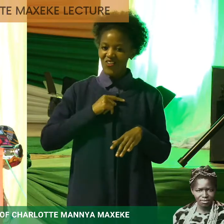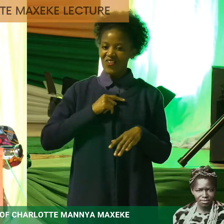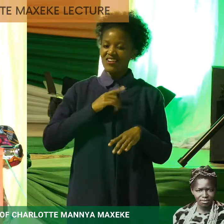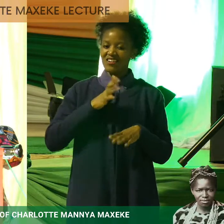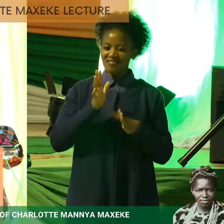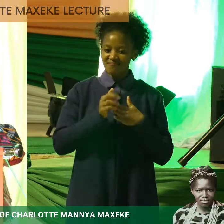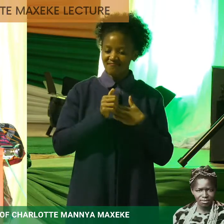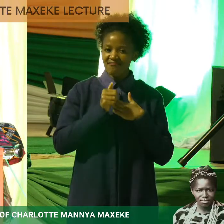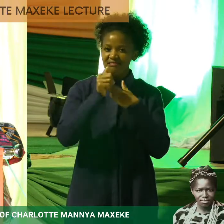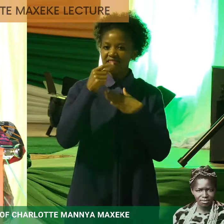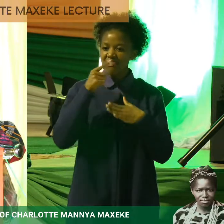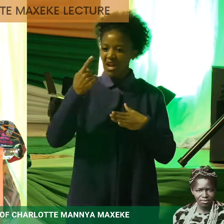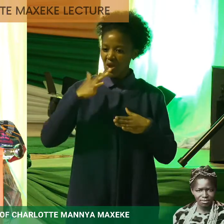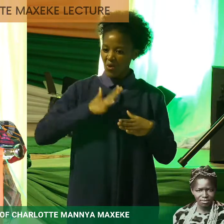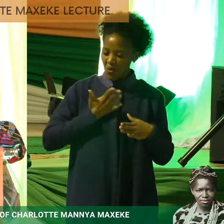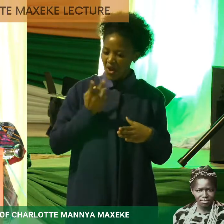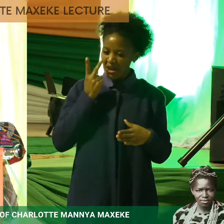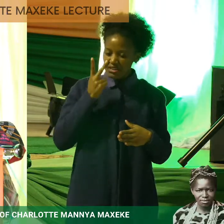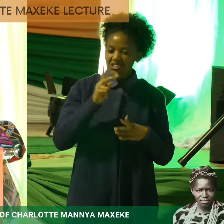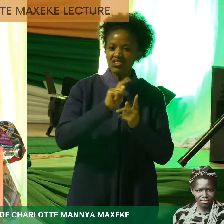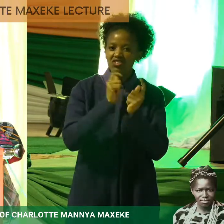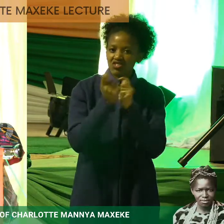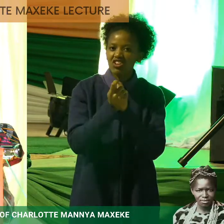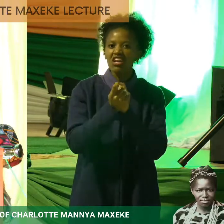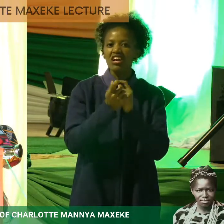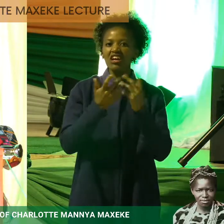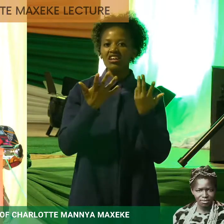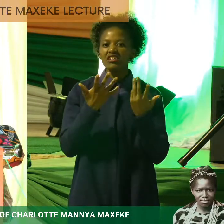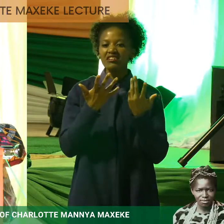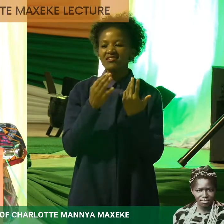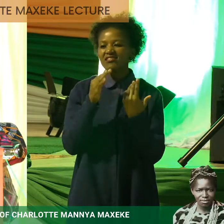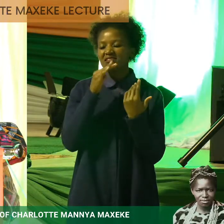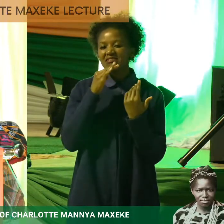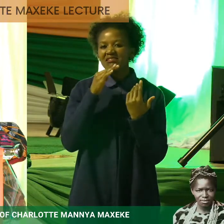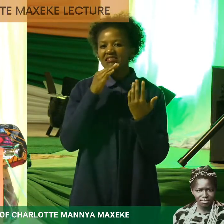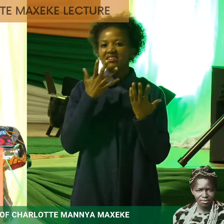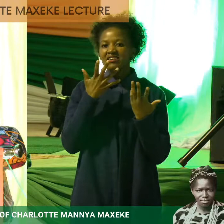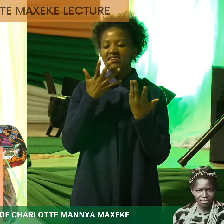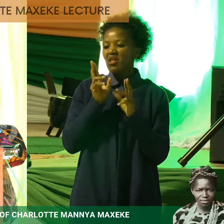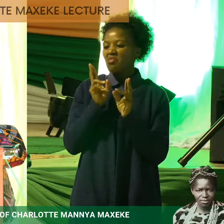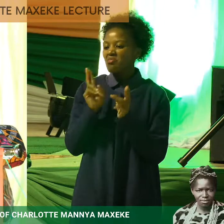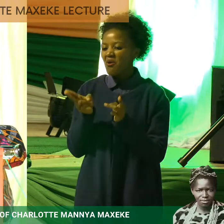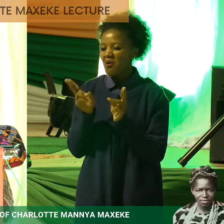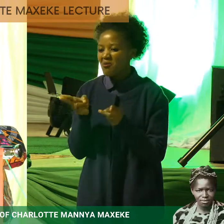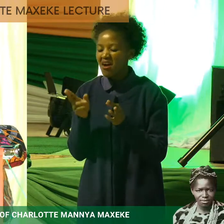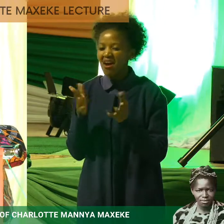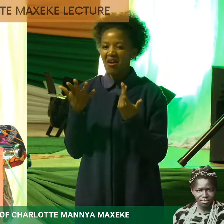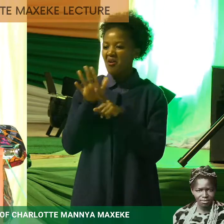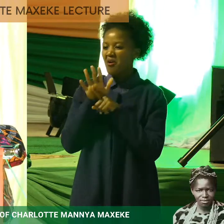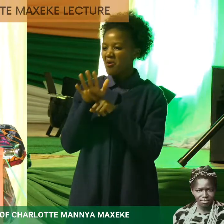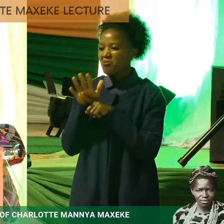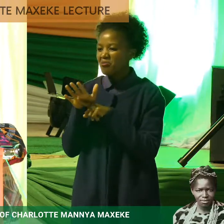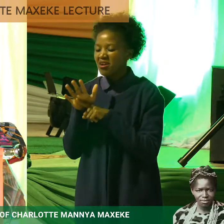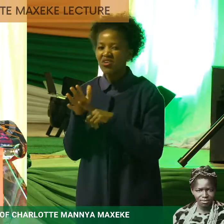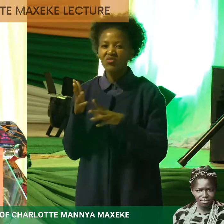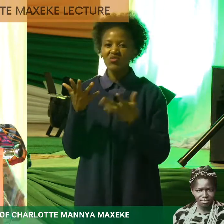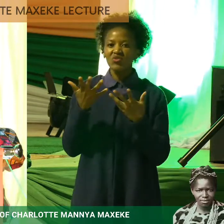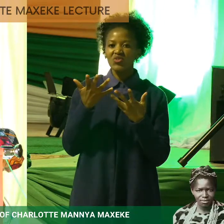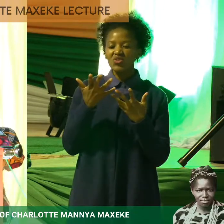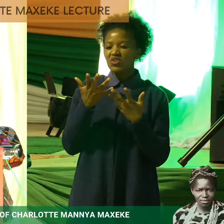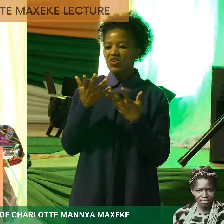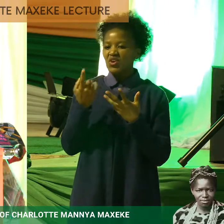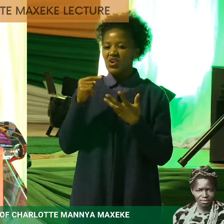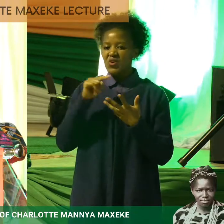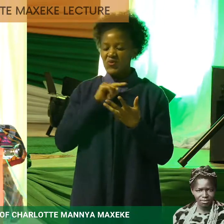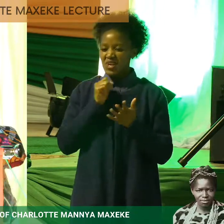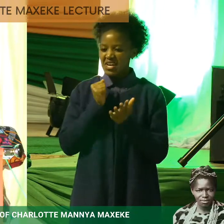own tomorrow, and not be subjected to the norms or the pressure that is out there, you know, of how we should